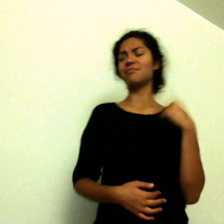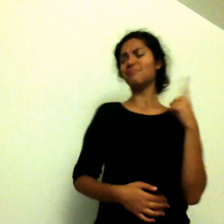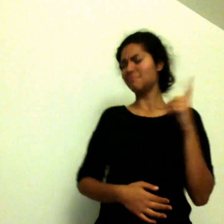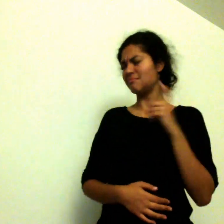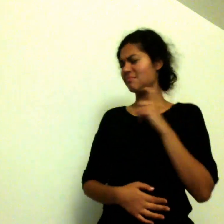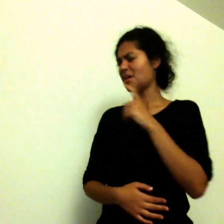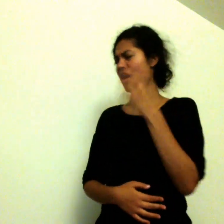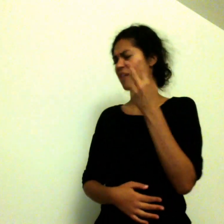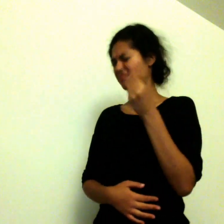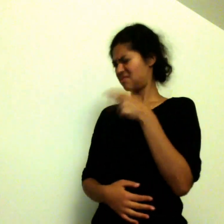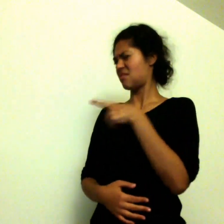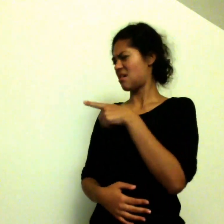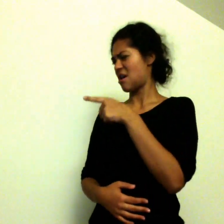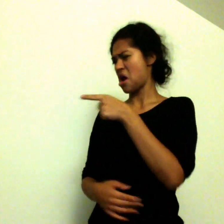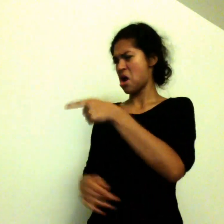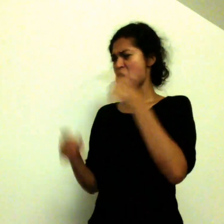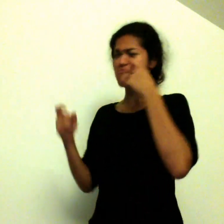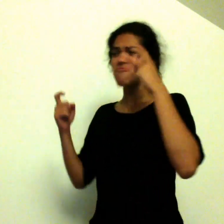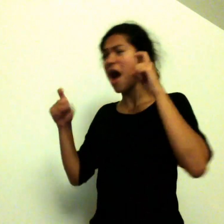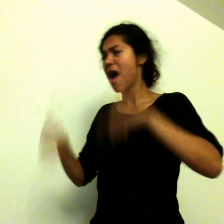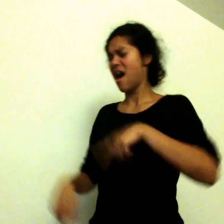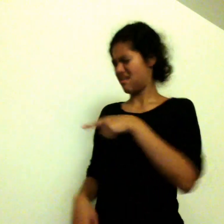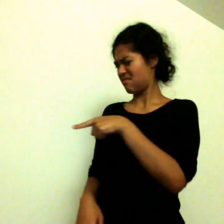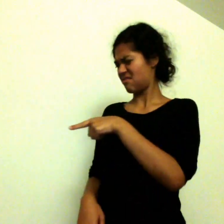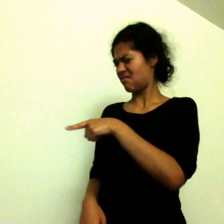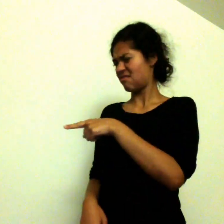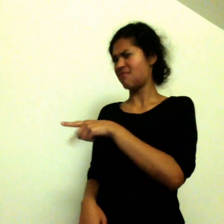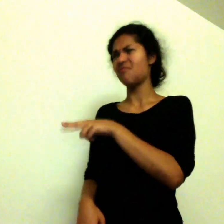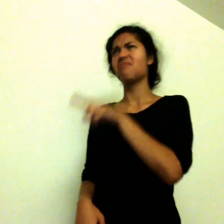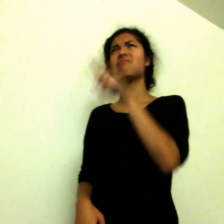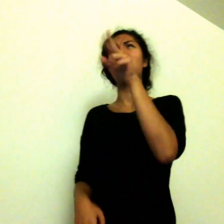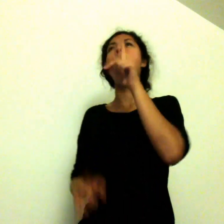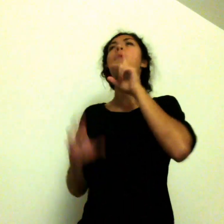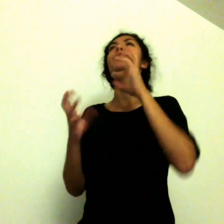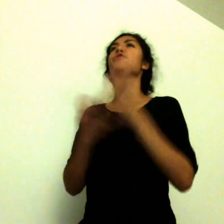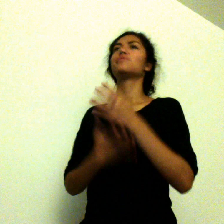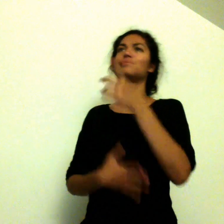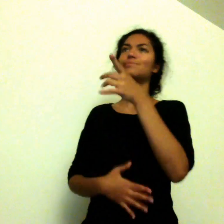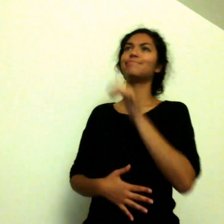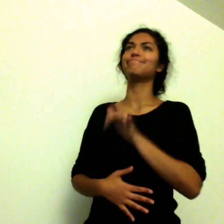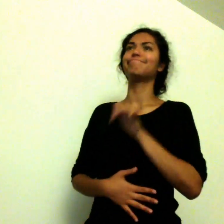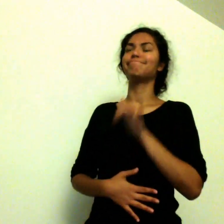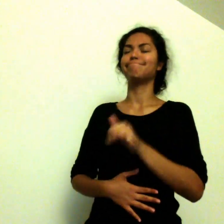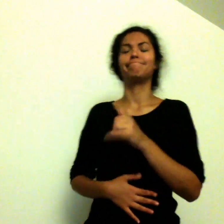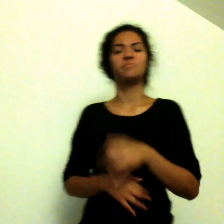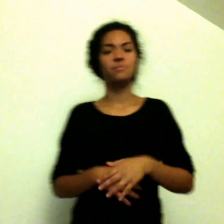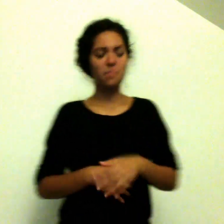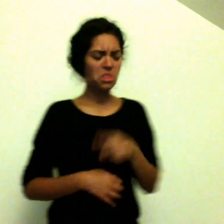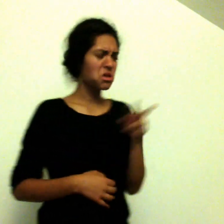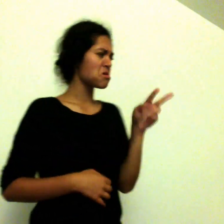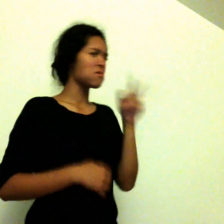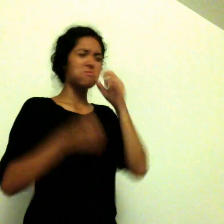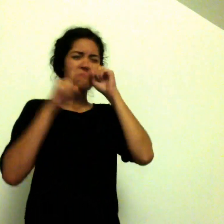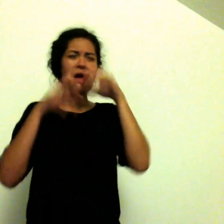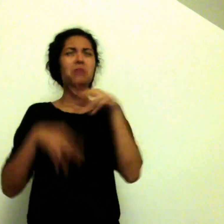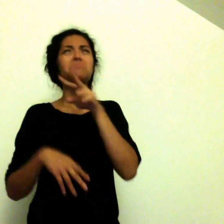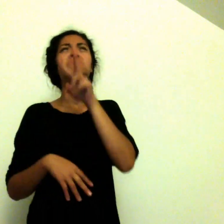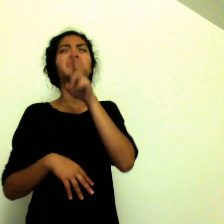looking at that balloon. And as he saw me coming out and saw me looking at the balloon, he looked at my face, suddenly clapped his hands and said, I know what,